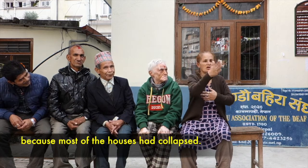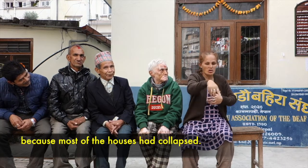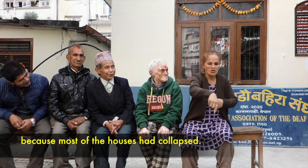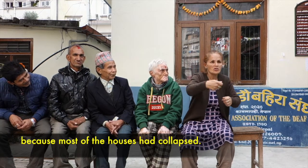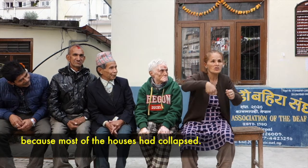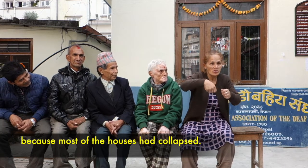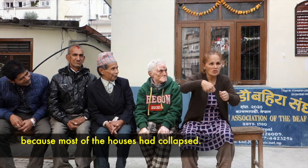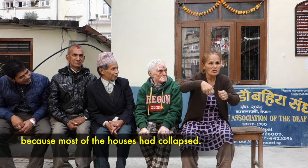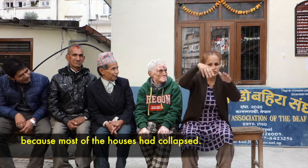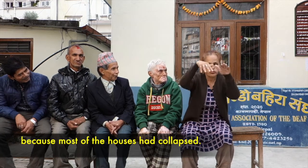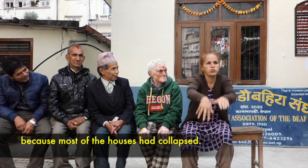is collapsed.